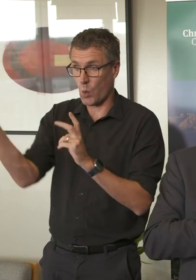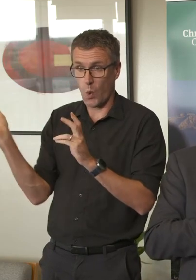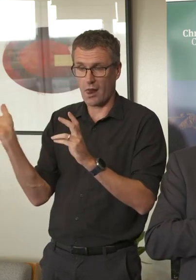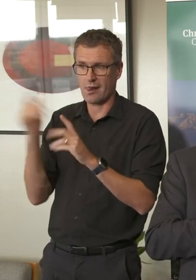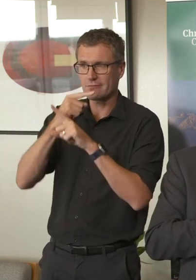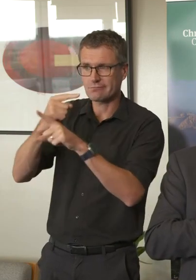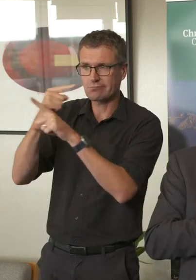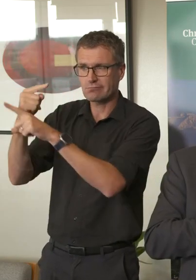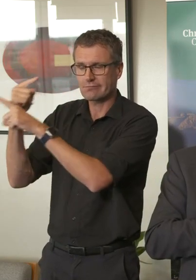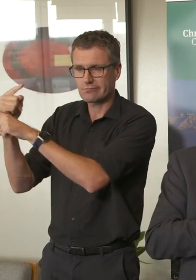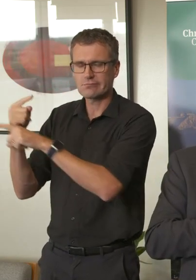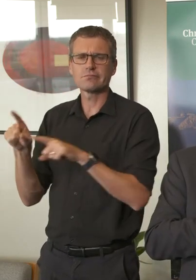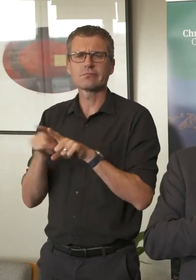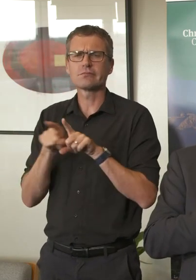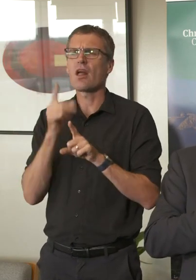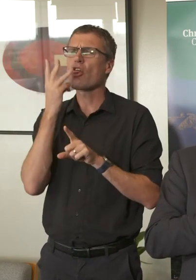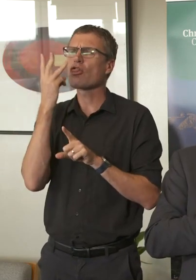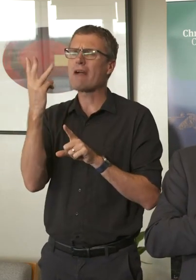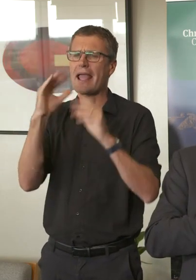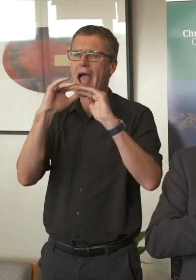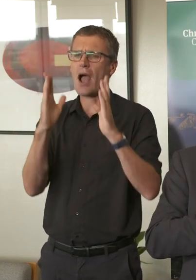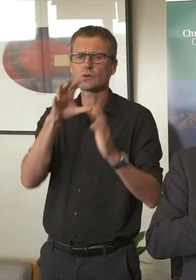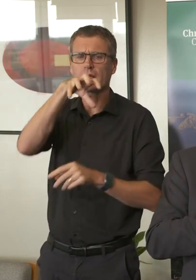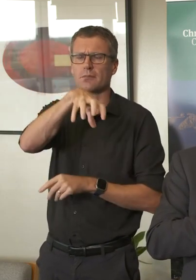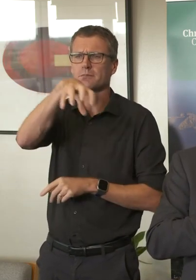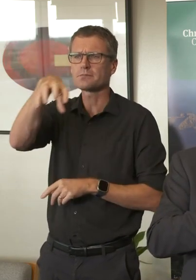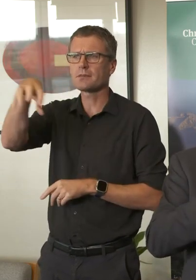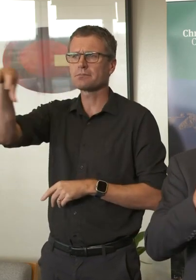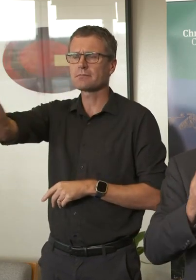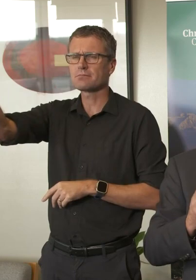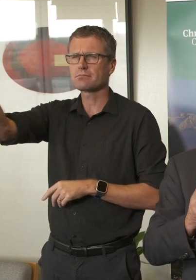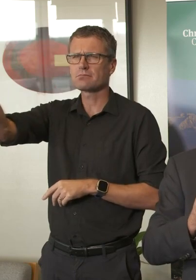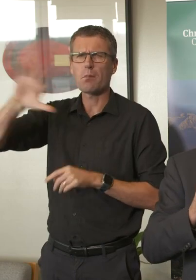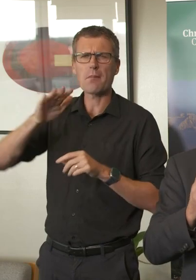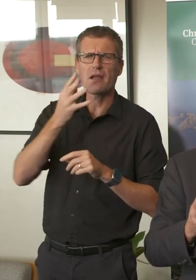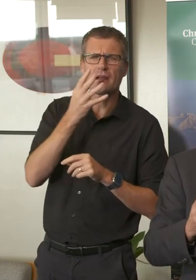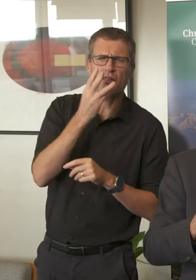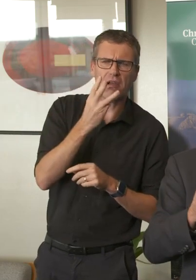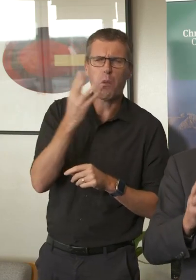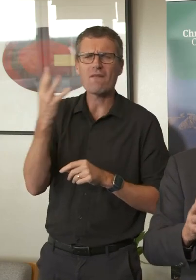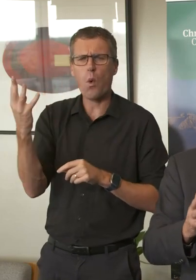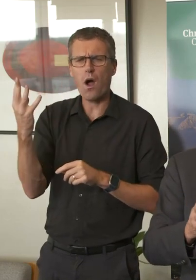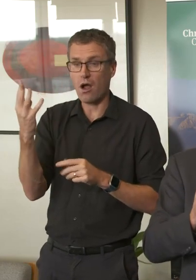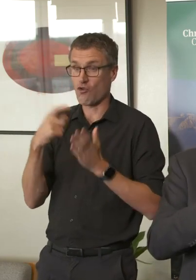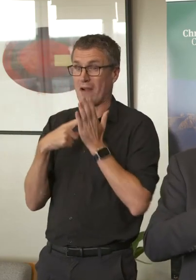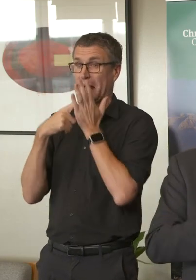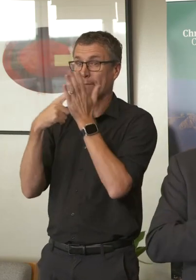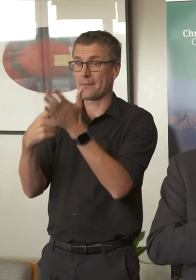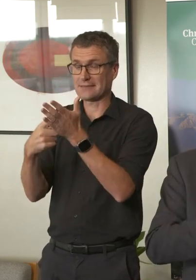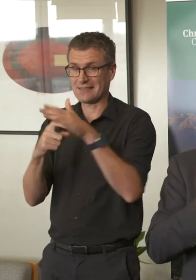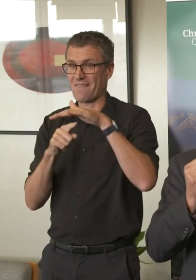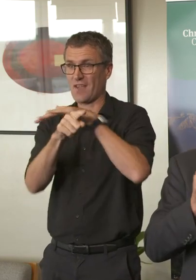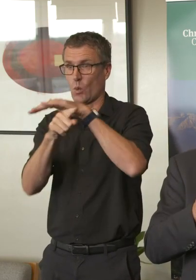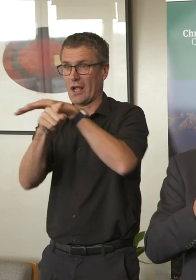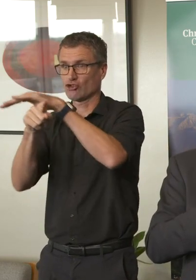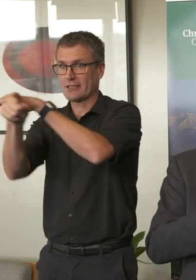think there's 3 houses at the moment who have been suggested to them, or might be 4, that evacuation at this stage until we get some